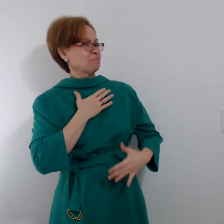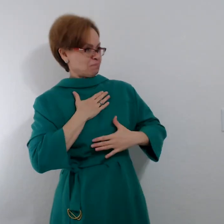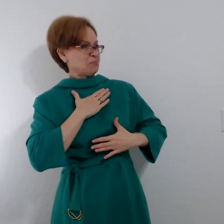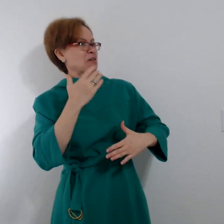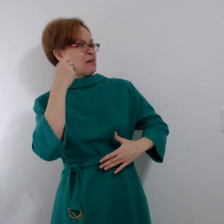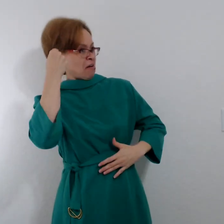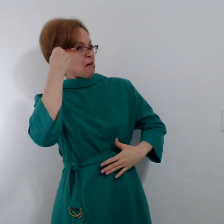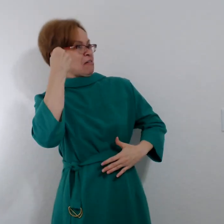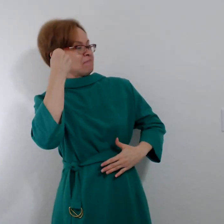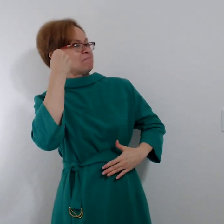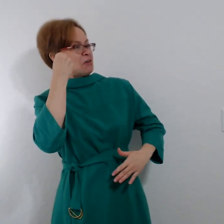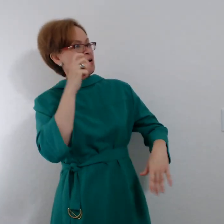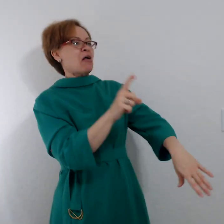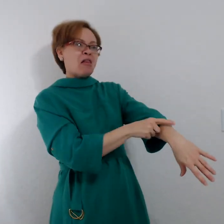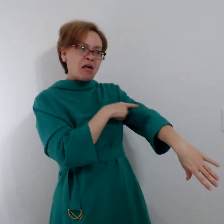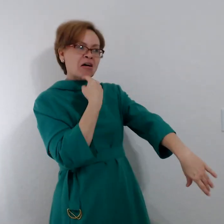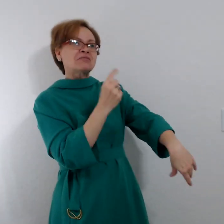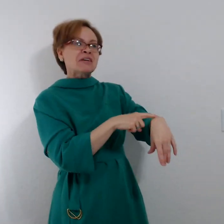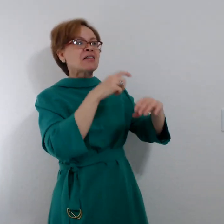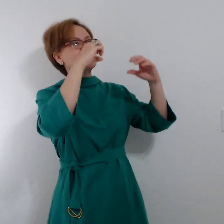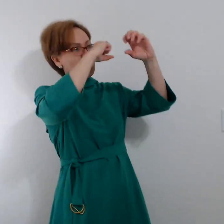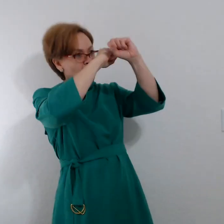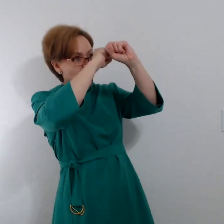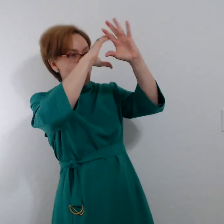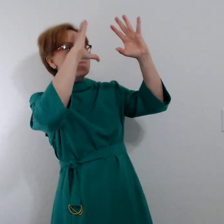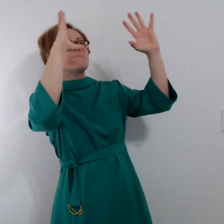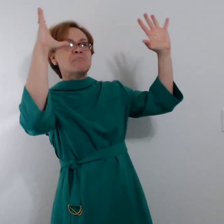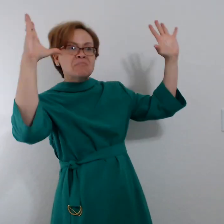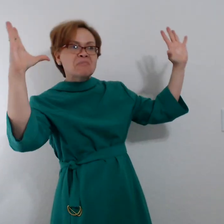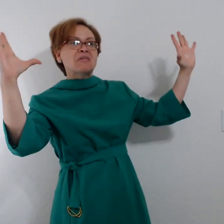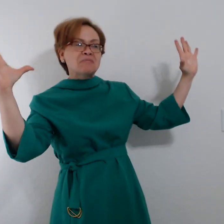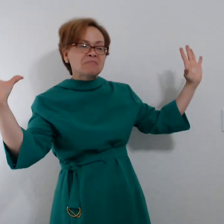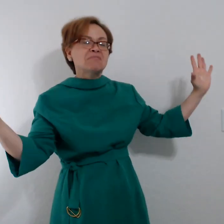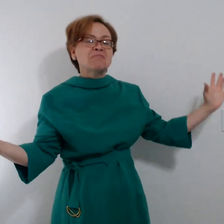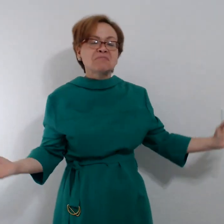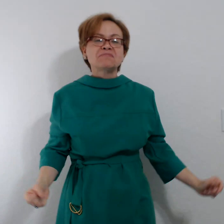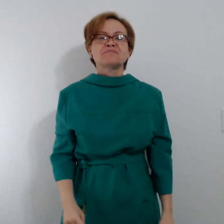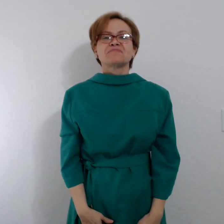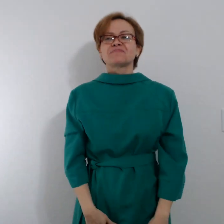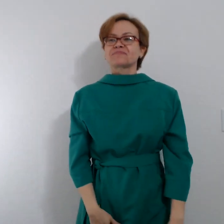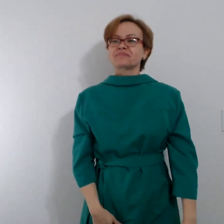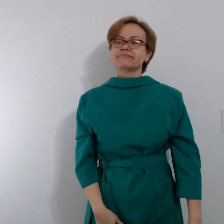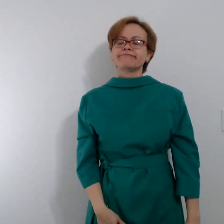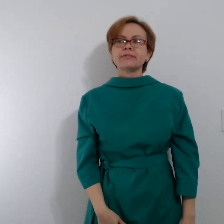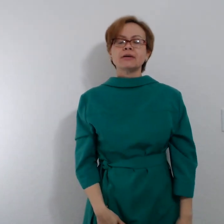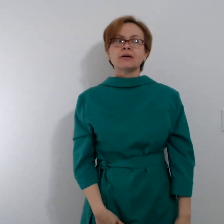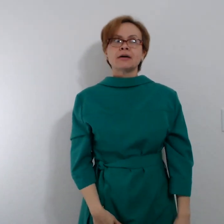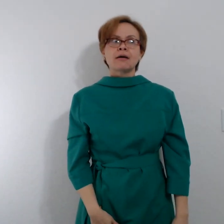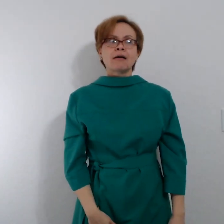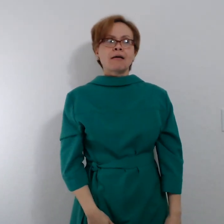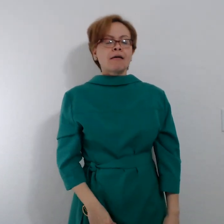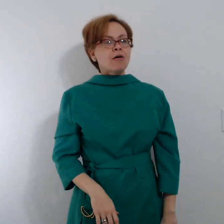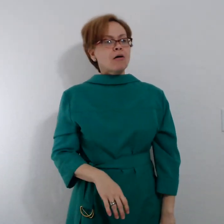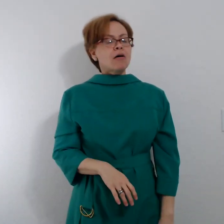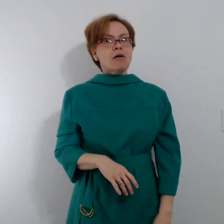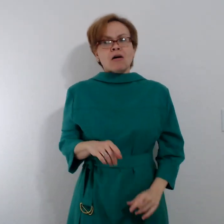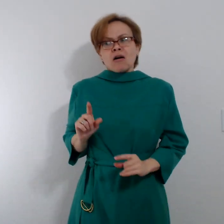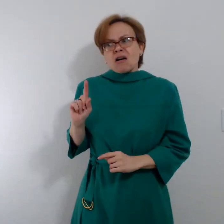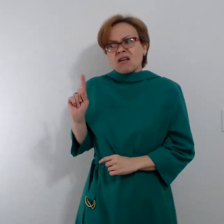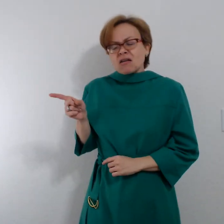So he came up with this idea of creating a rebreather with a CO2